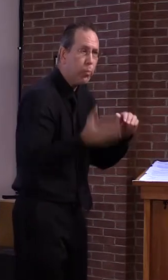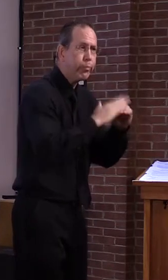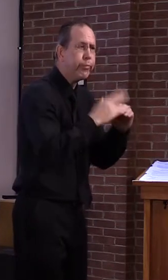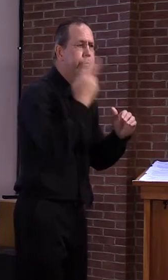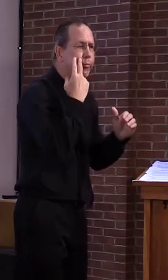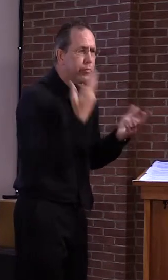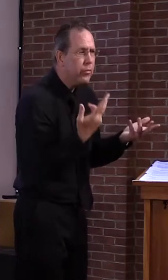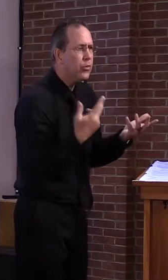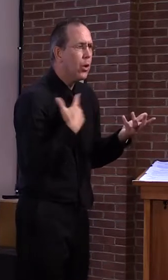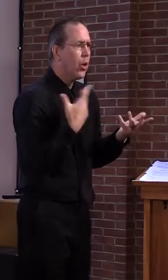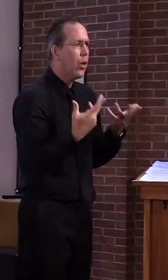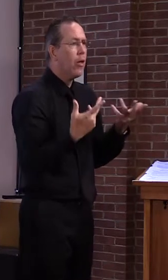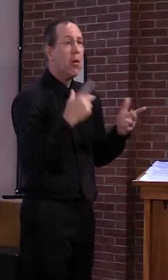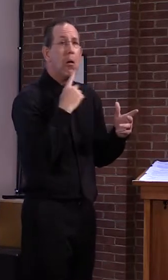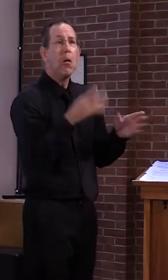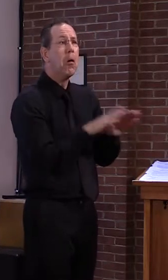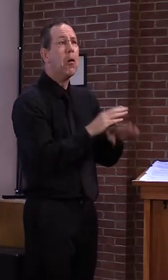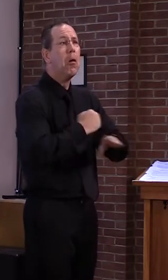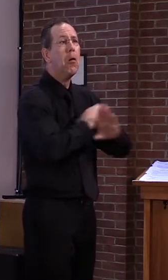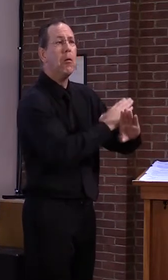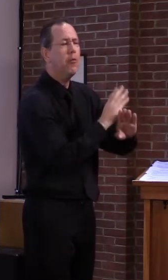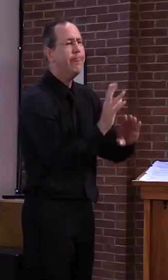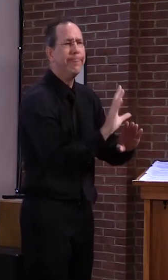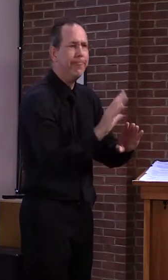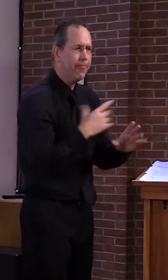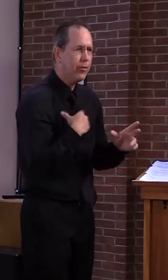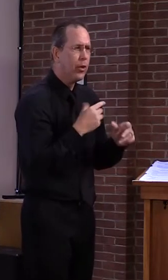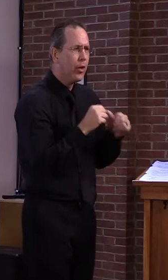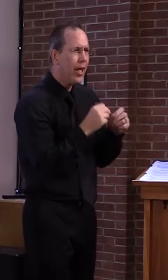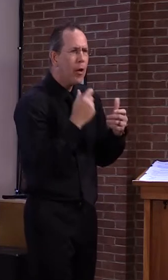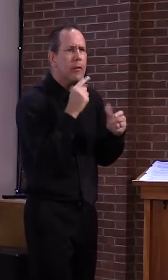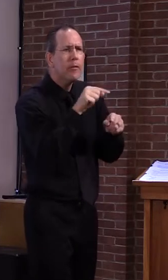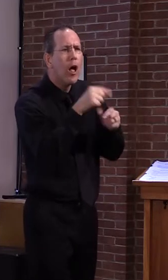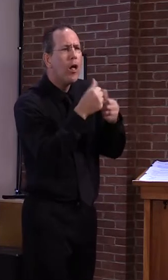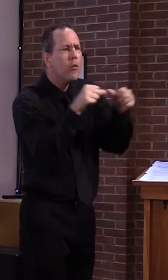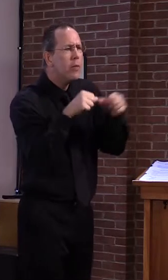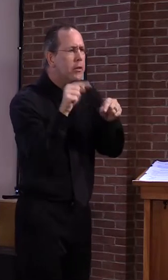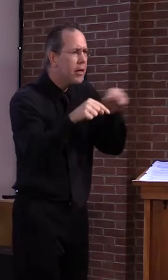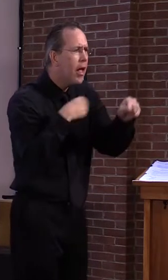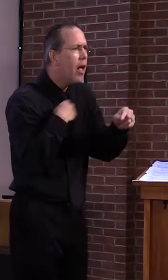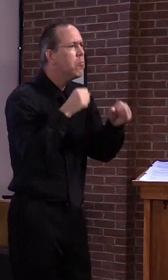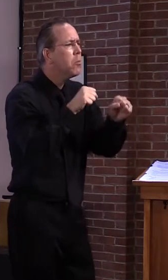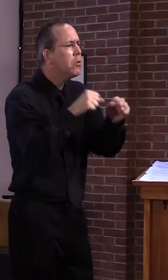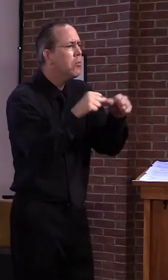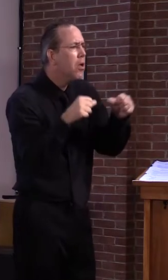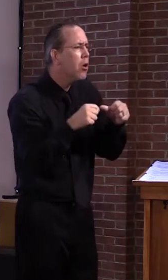identify additional partners that could also support a program in that region.